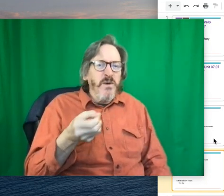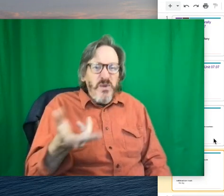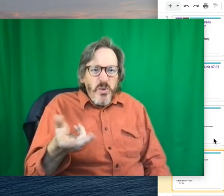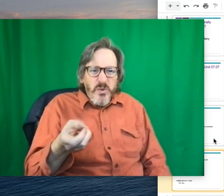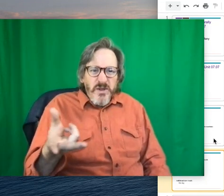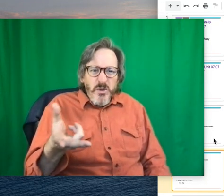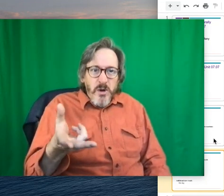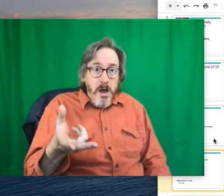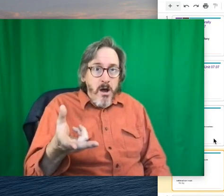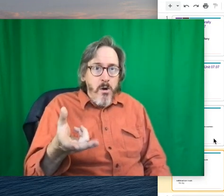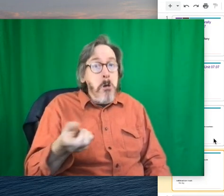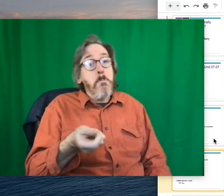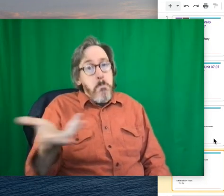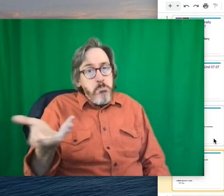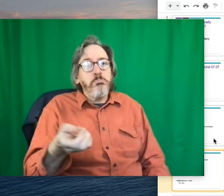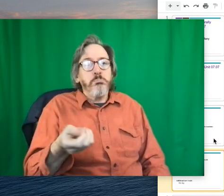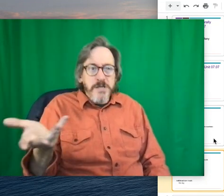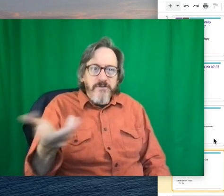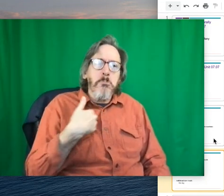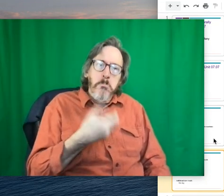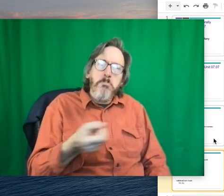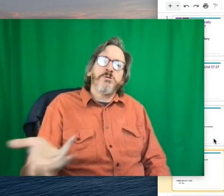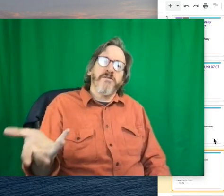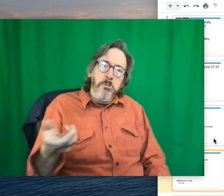right? Few. Or